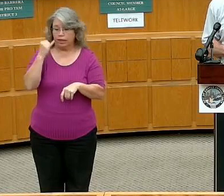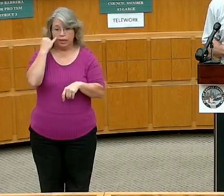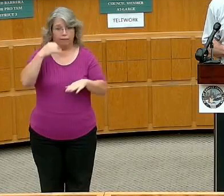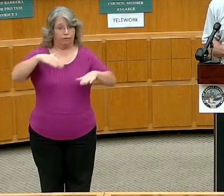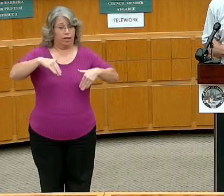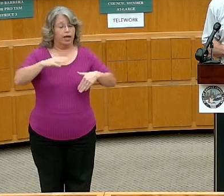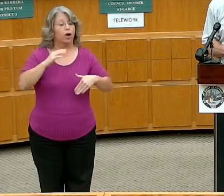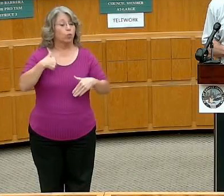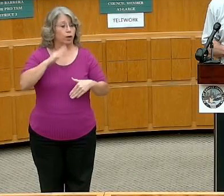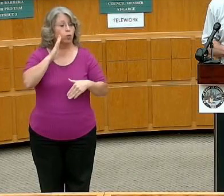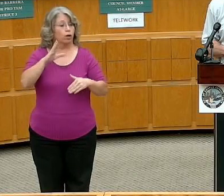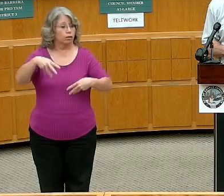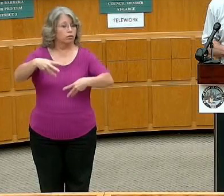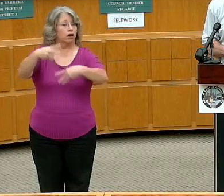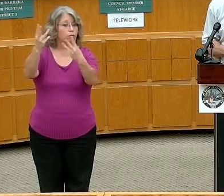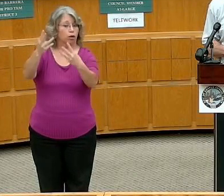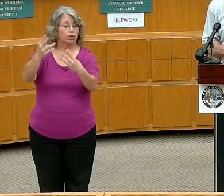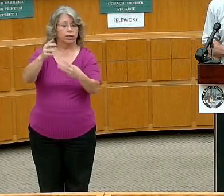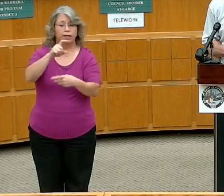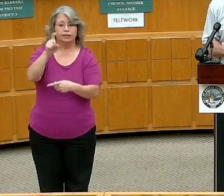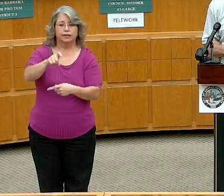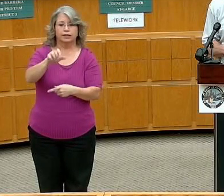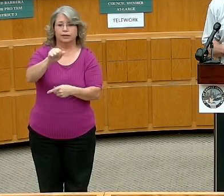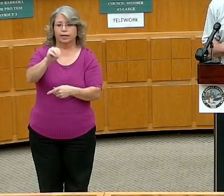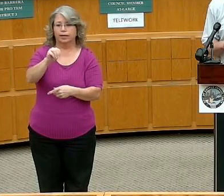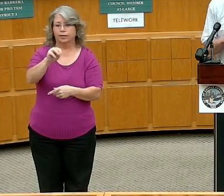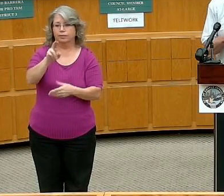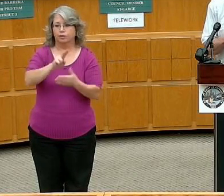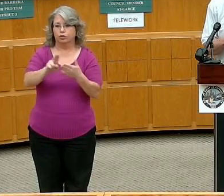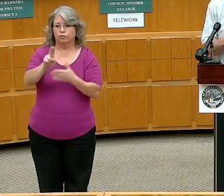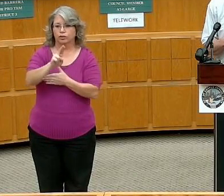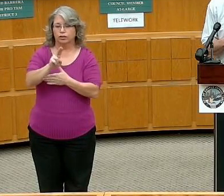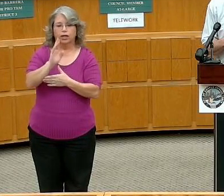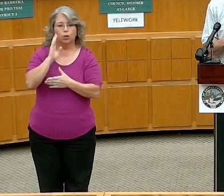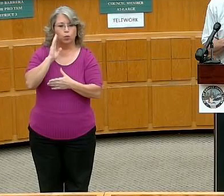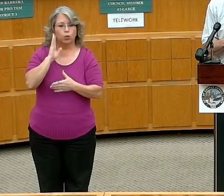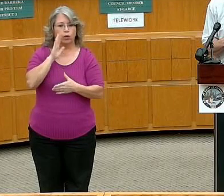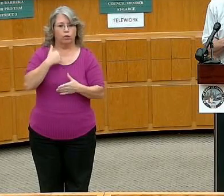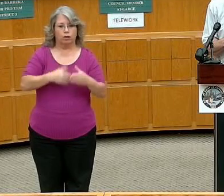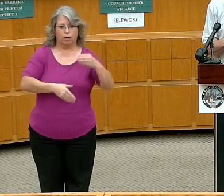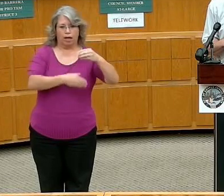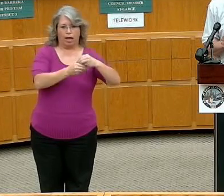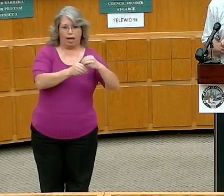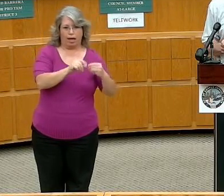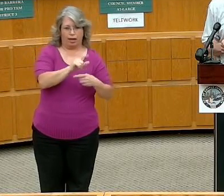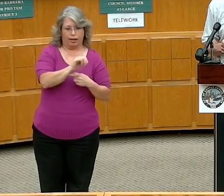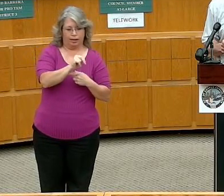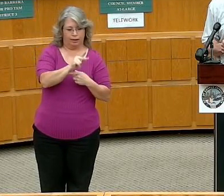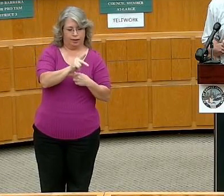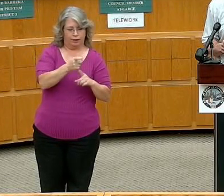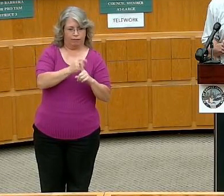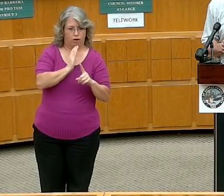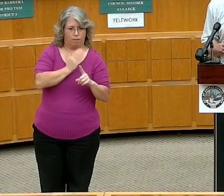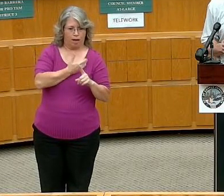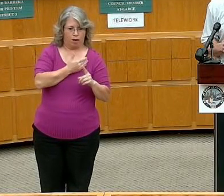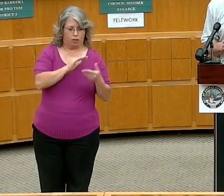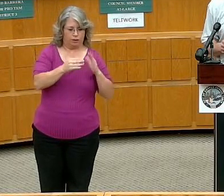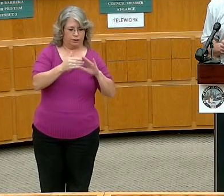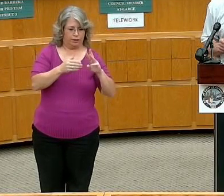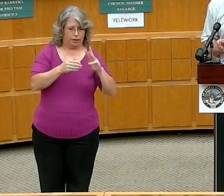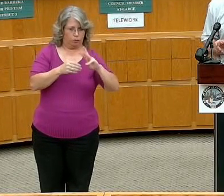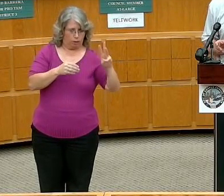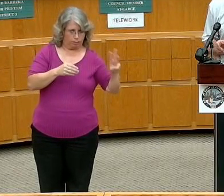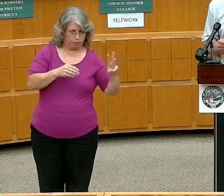Okay, it's at Texas A&M University's website. We'll have a link on our website to this presentation.